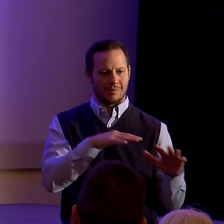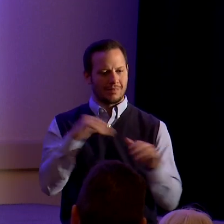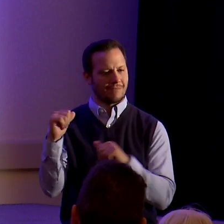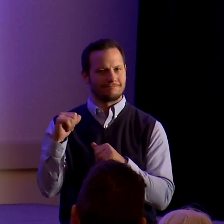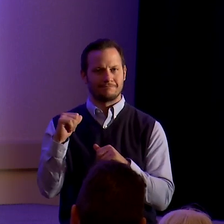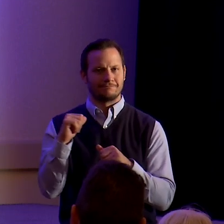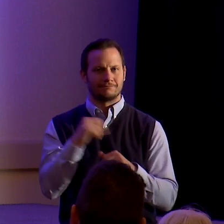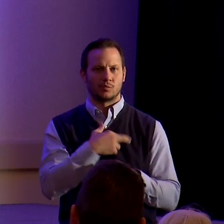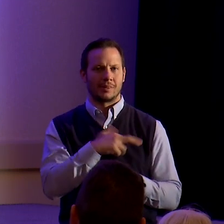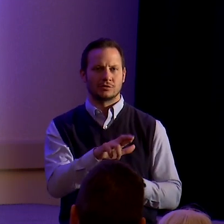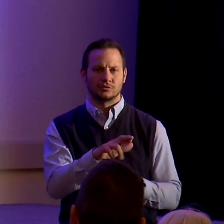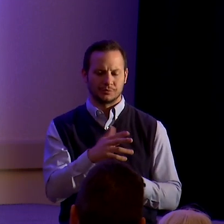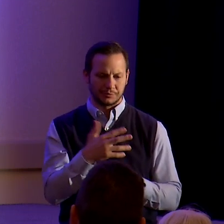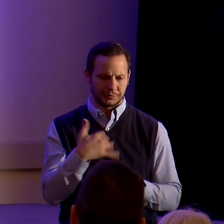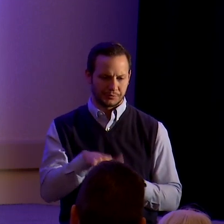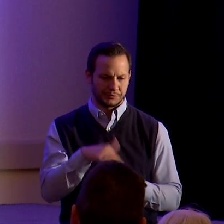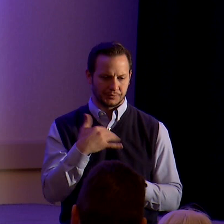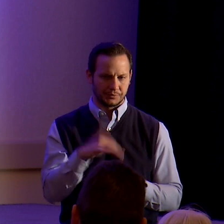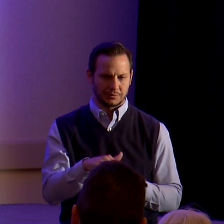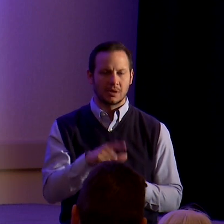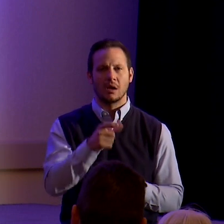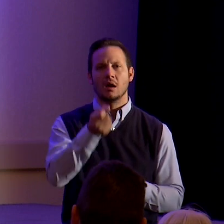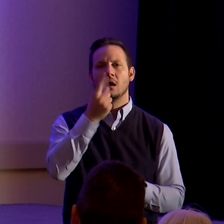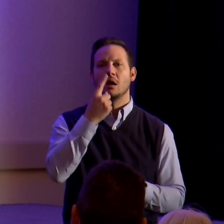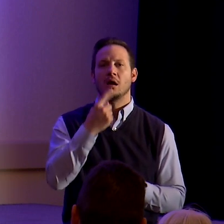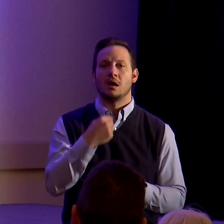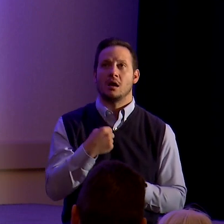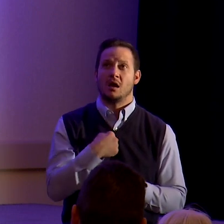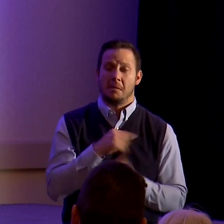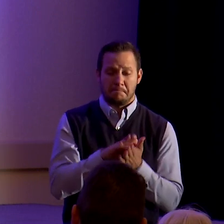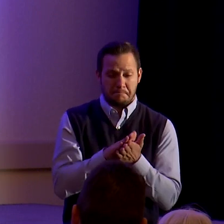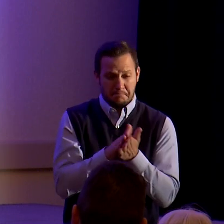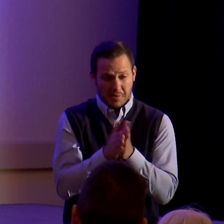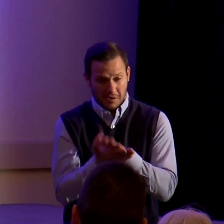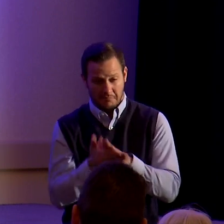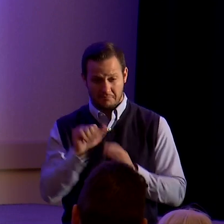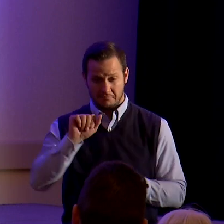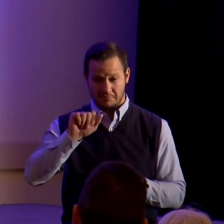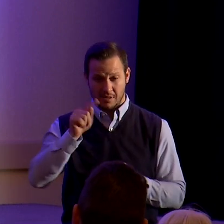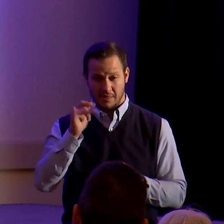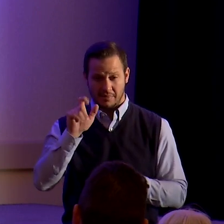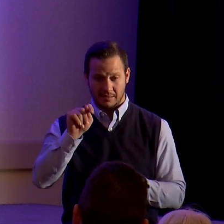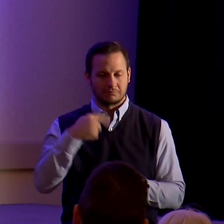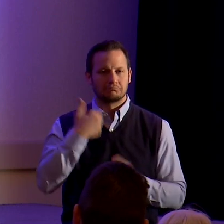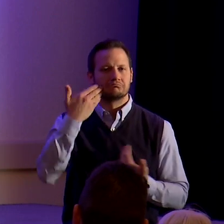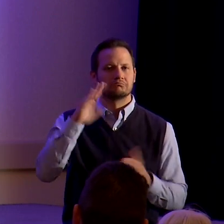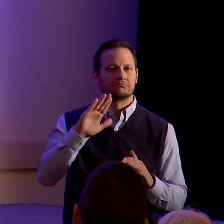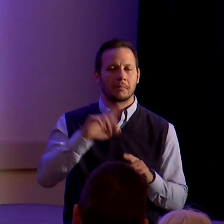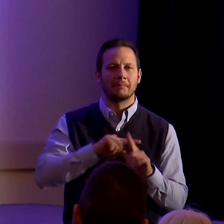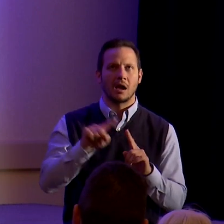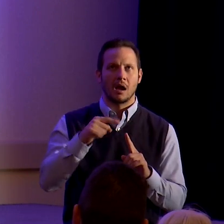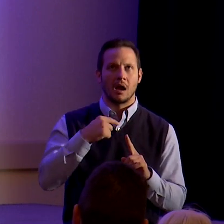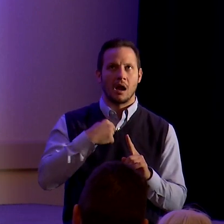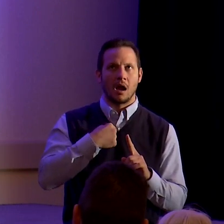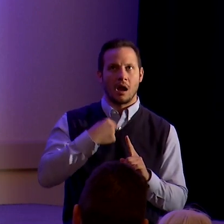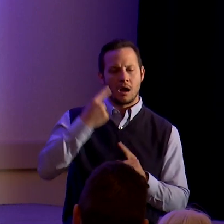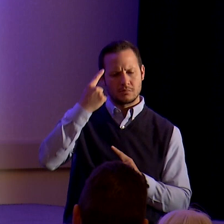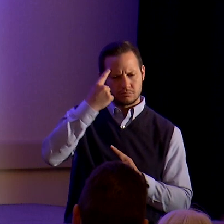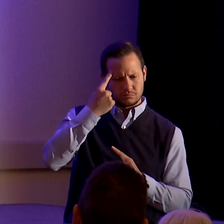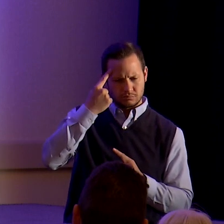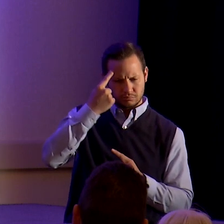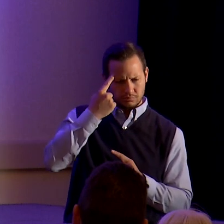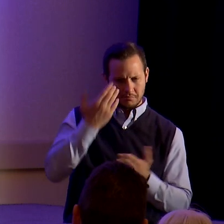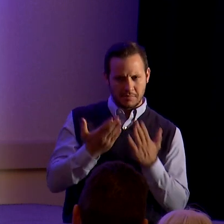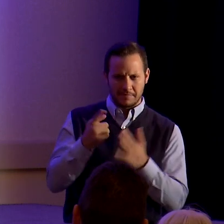faith. I don't remember when I became an atheist. I remember the moment I considered the possibility that American